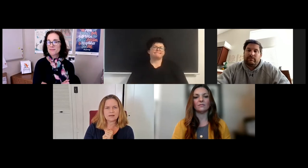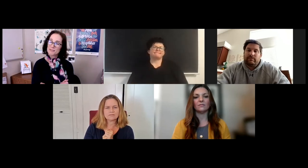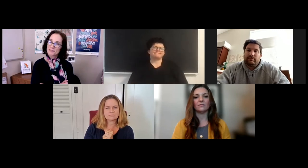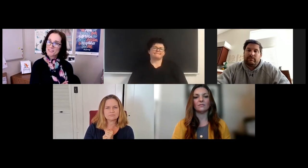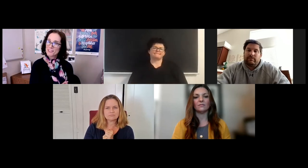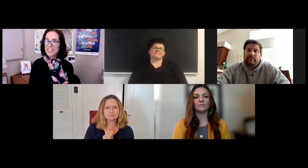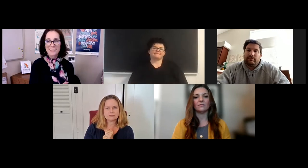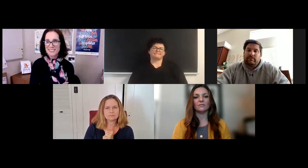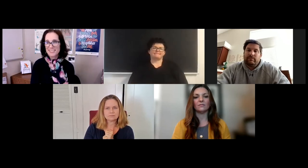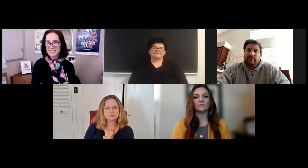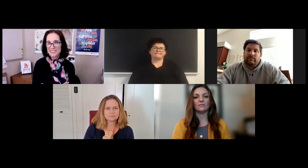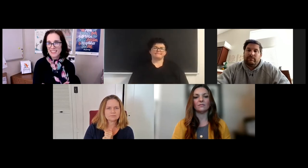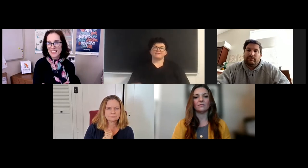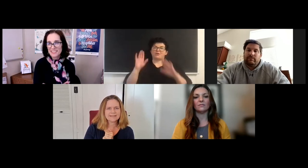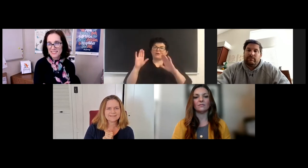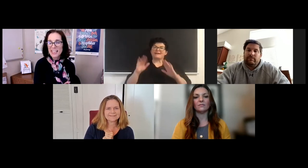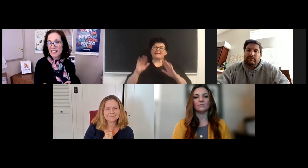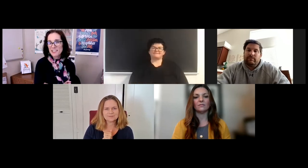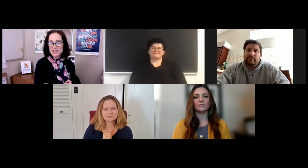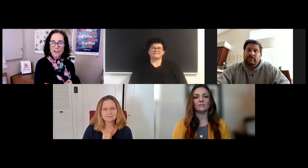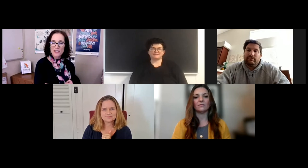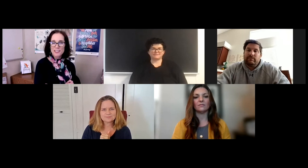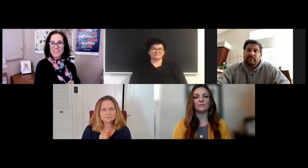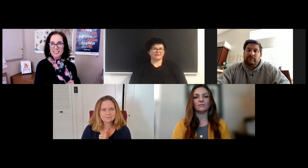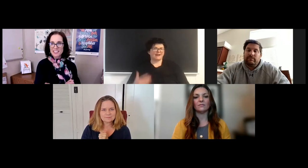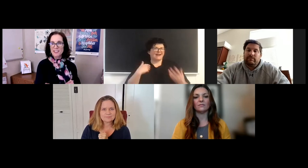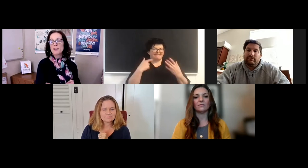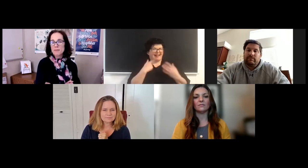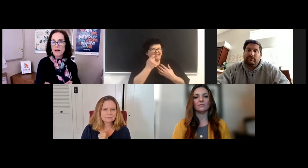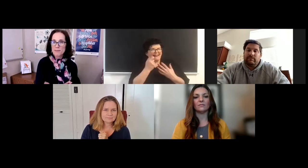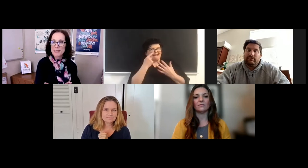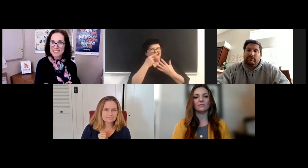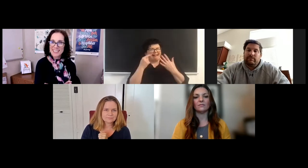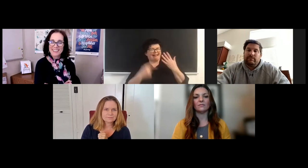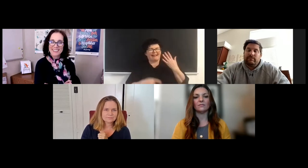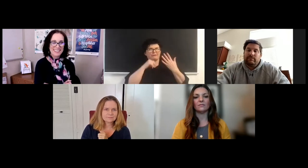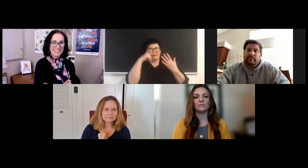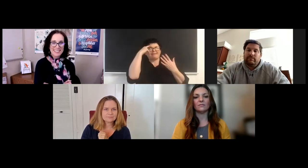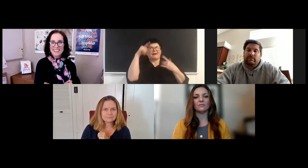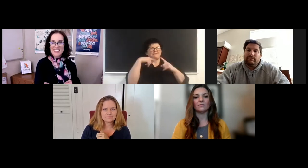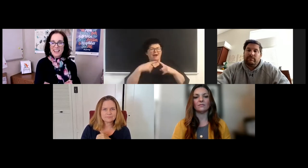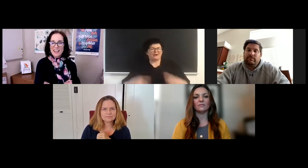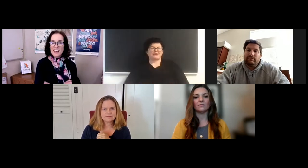Yeah. Great. Yeah. Yeah. There's all those little things that you don't think about, but yeah.